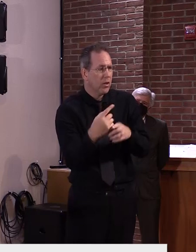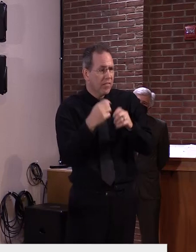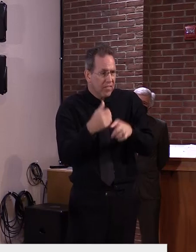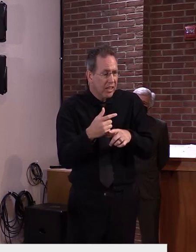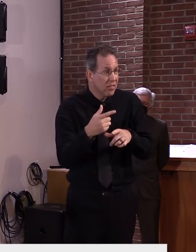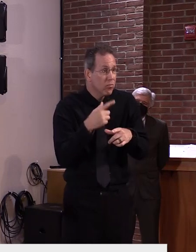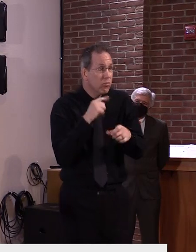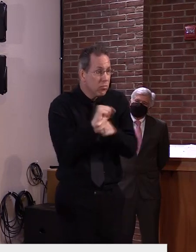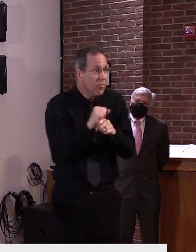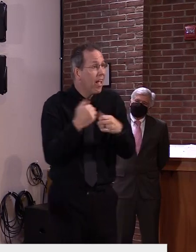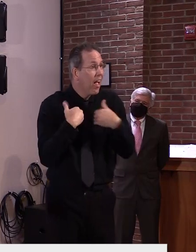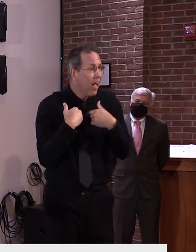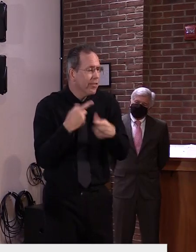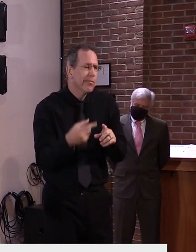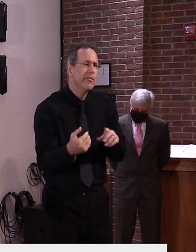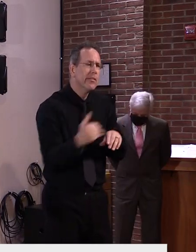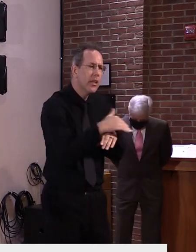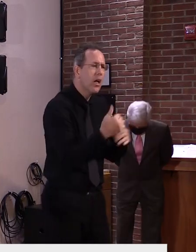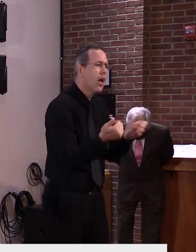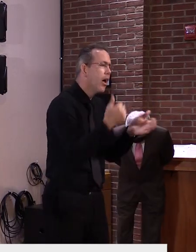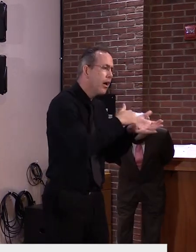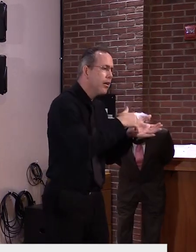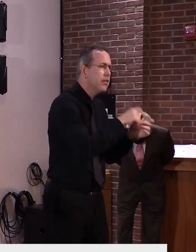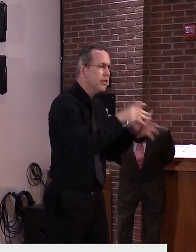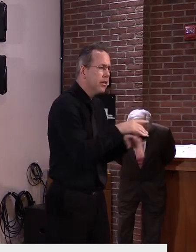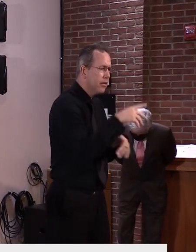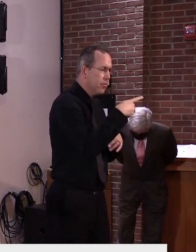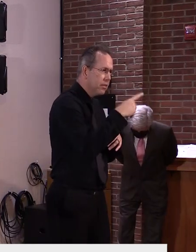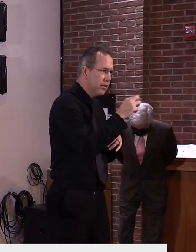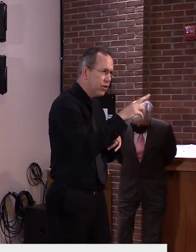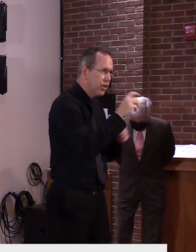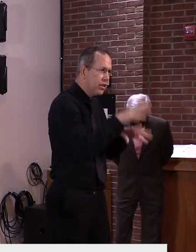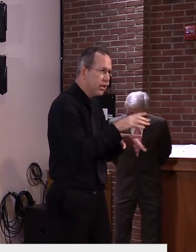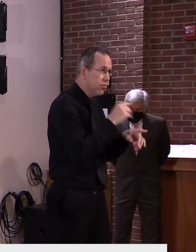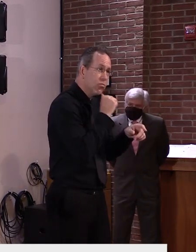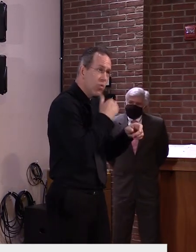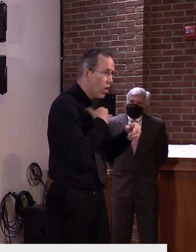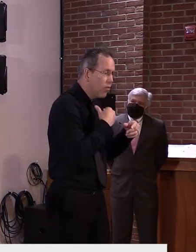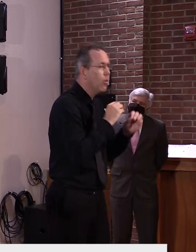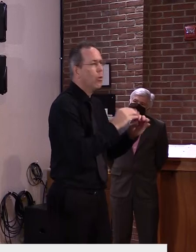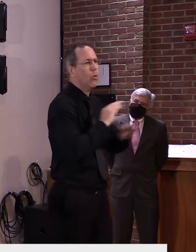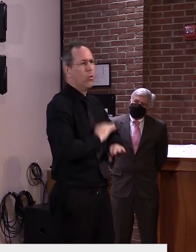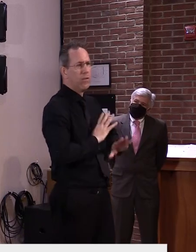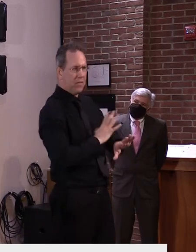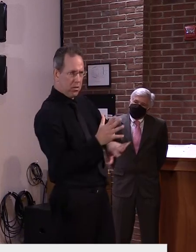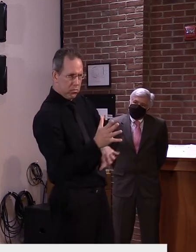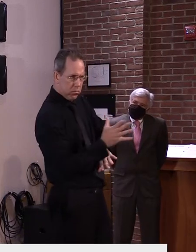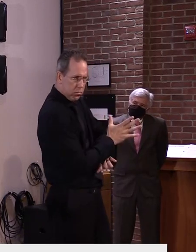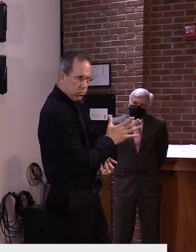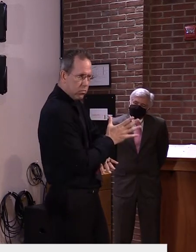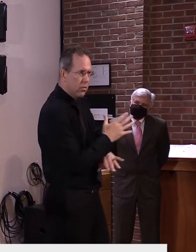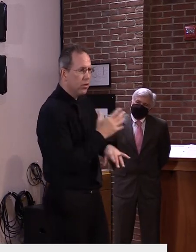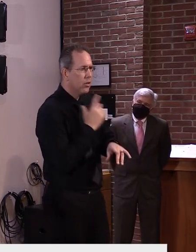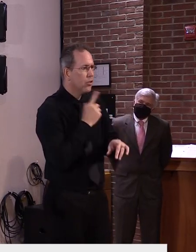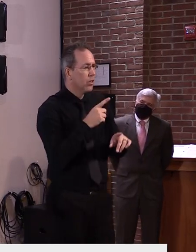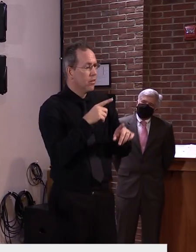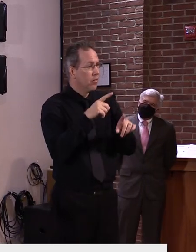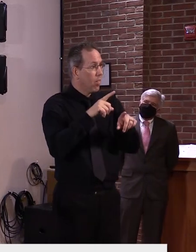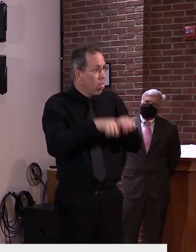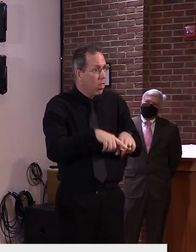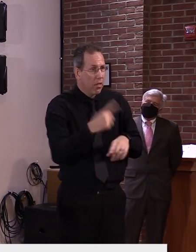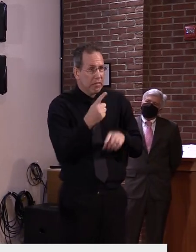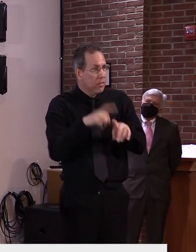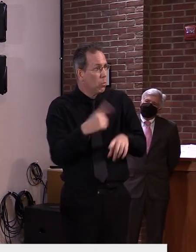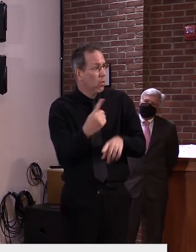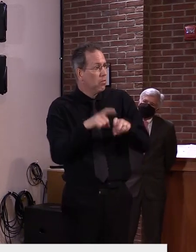through extensive interview process trying to see if all of these people fit the clinical definition for the disease that